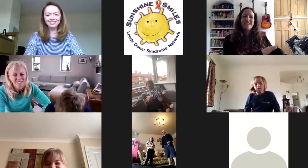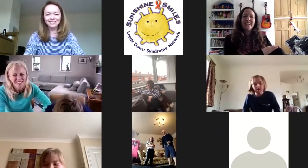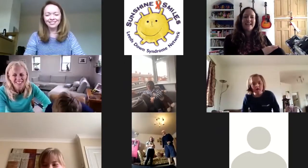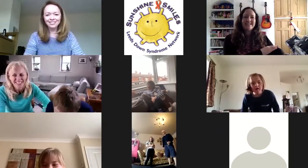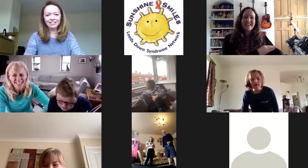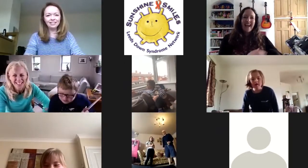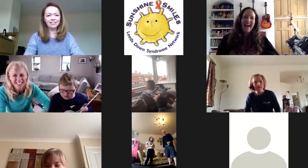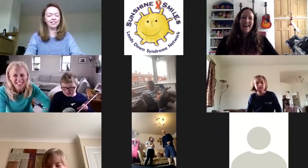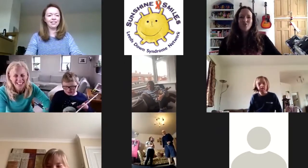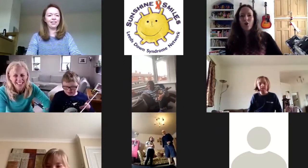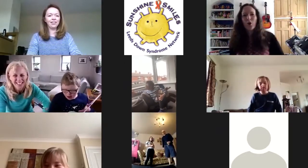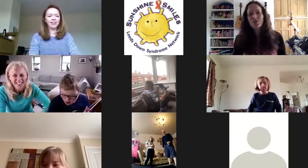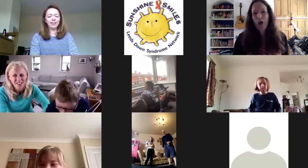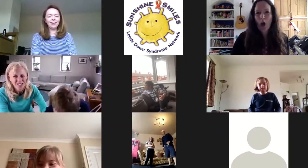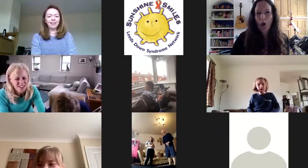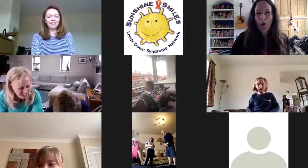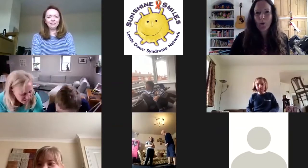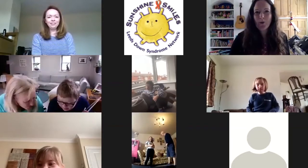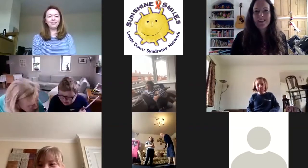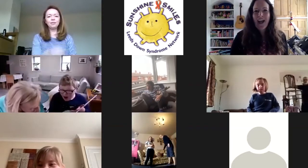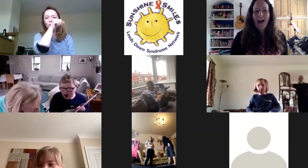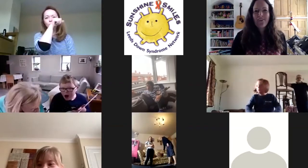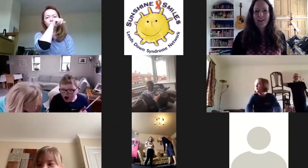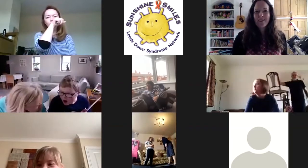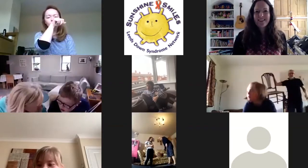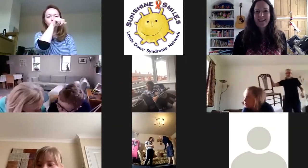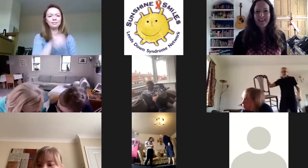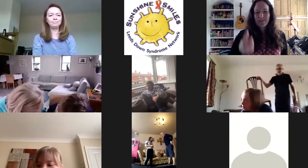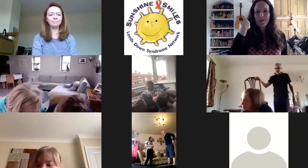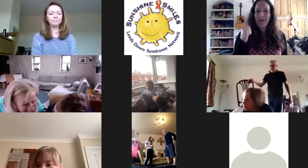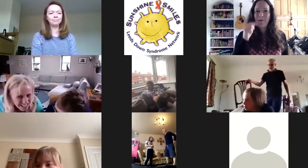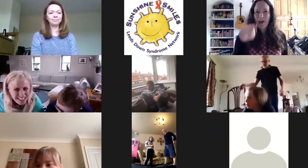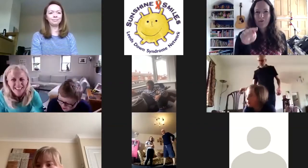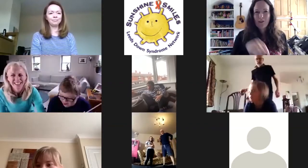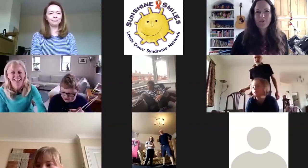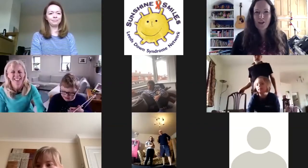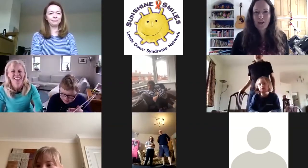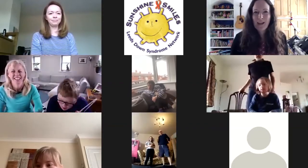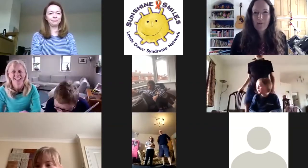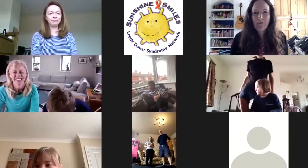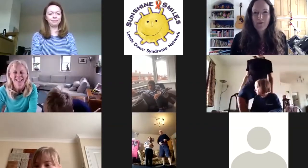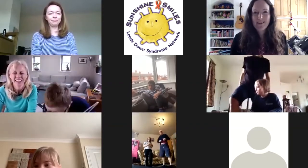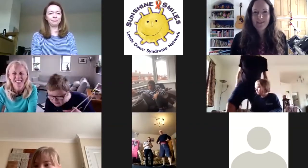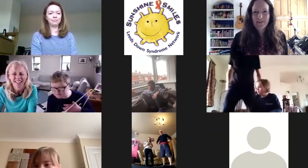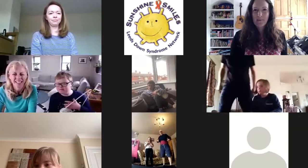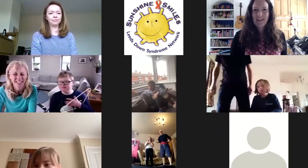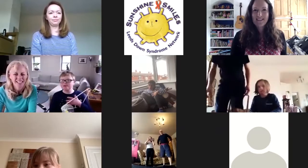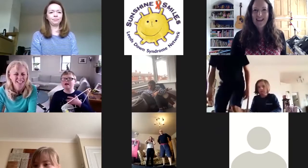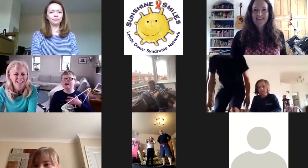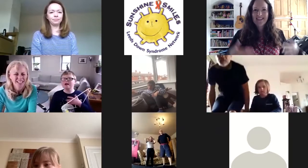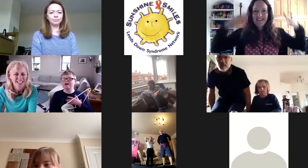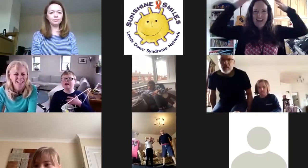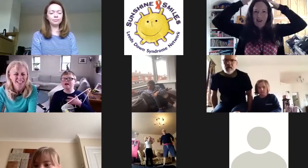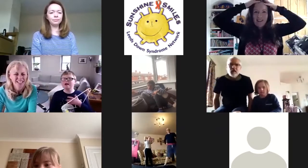your knees and your toes. I think if I stand up to do it, the microphone's not going to pick up my voice as well, so I'm going to